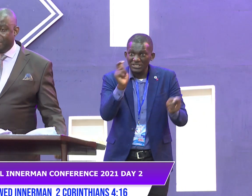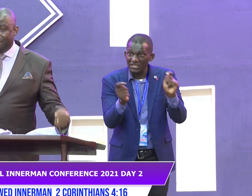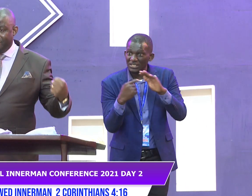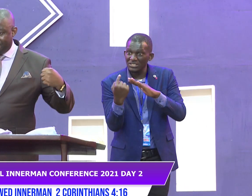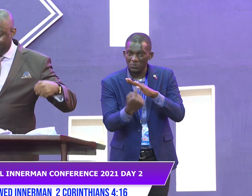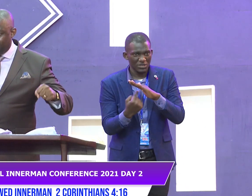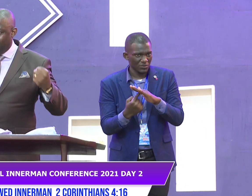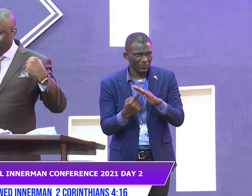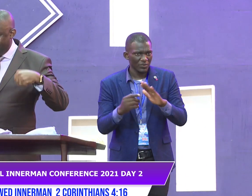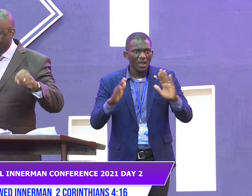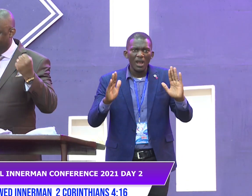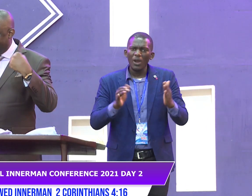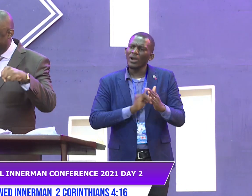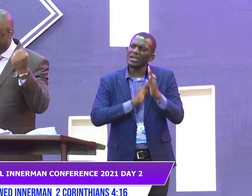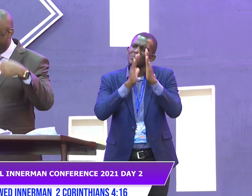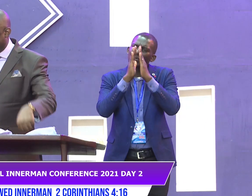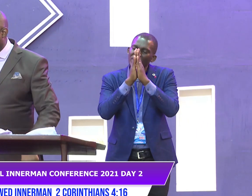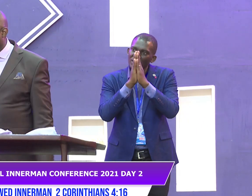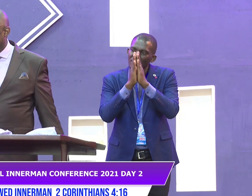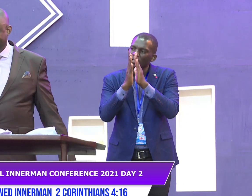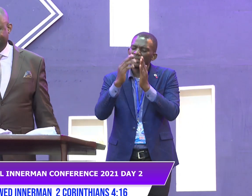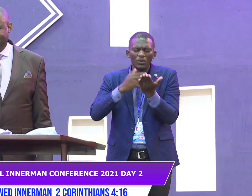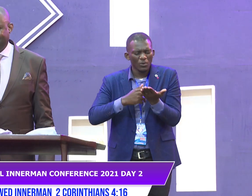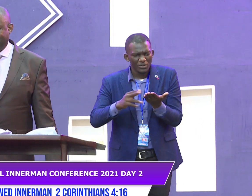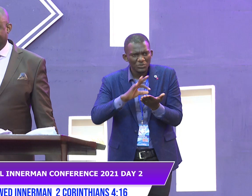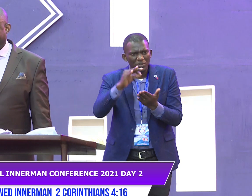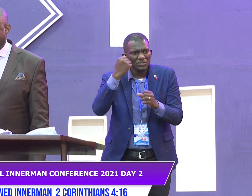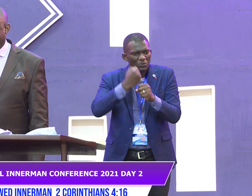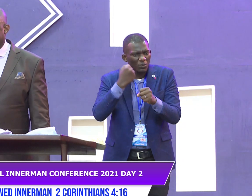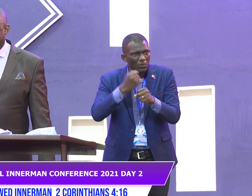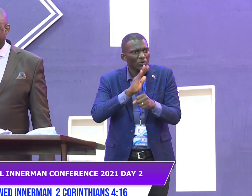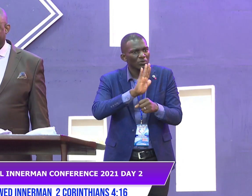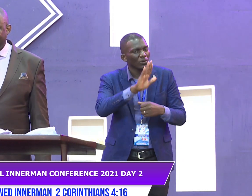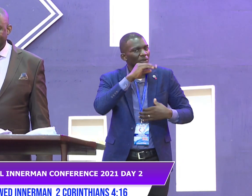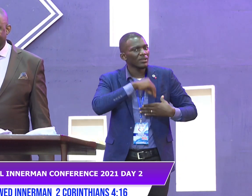How I pray the Holy Spirit will work on our inner man. That